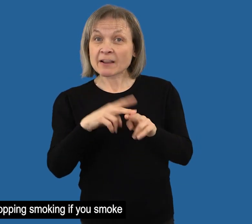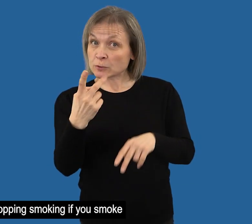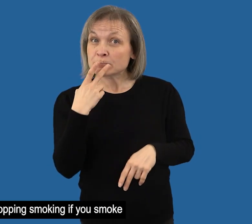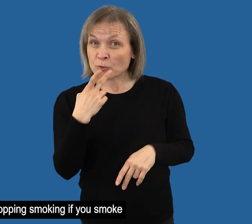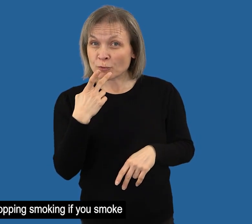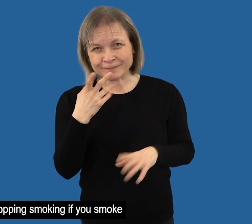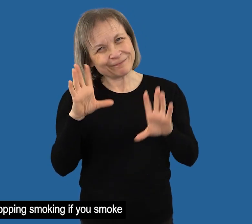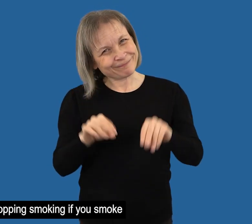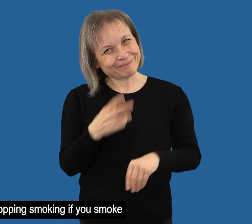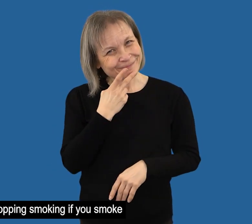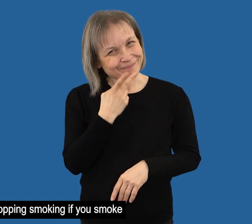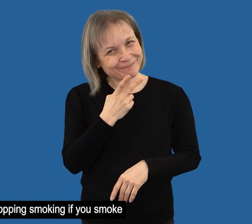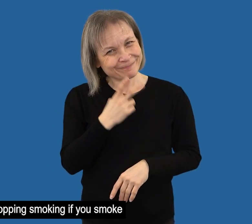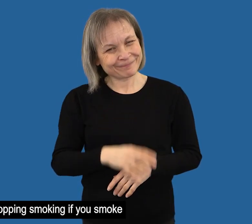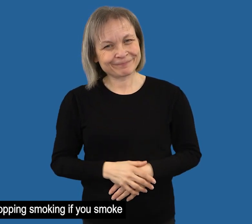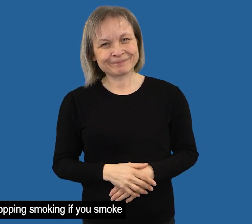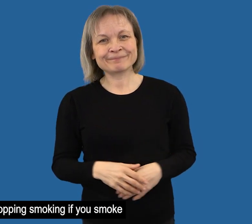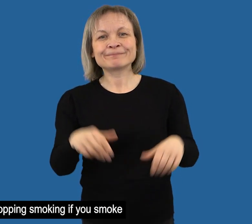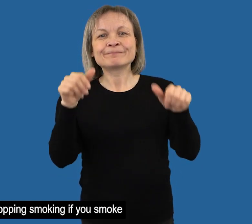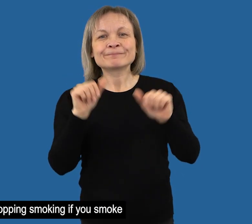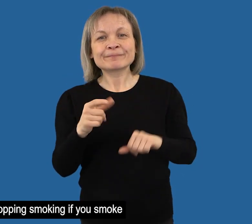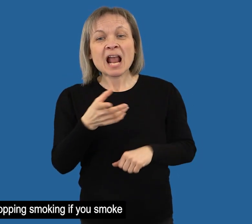Stopping smoking if you smoke.